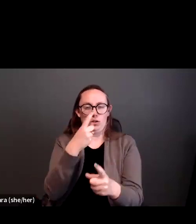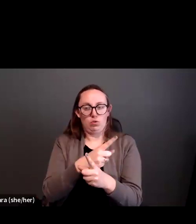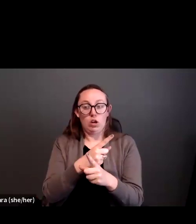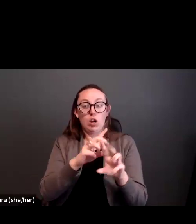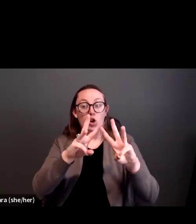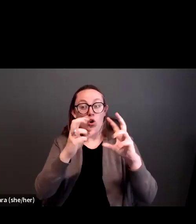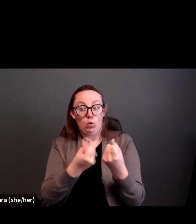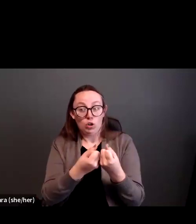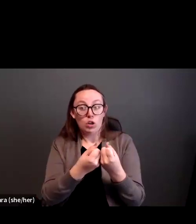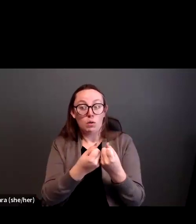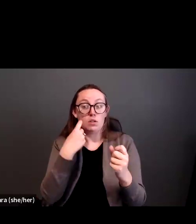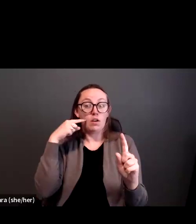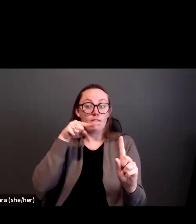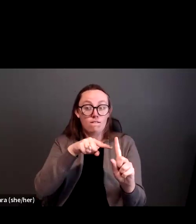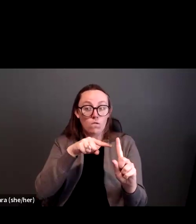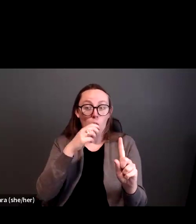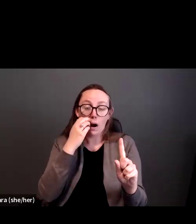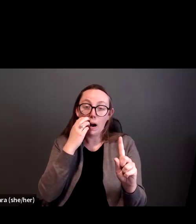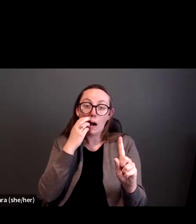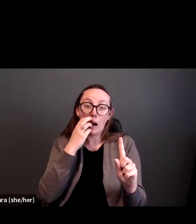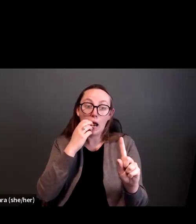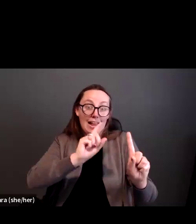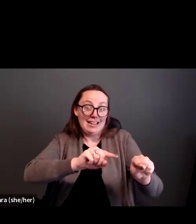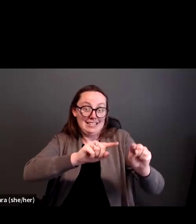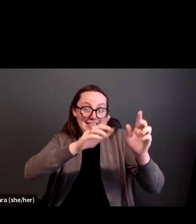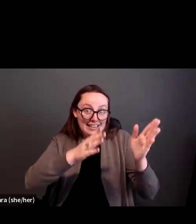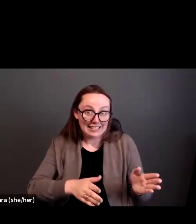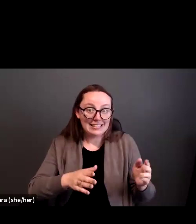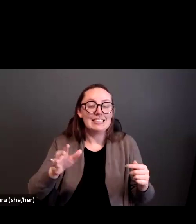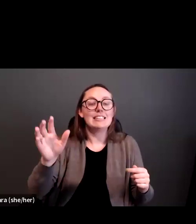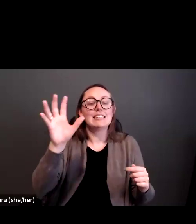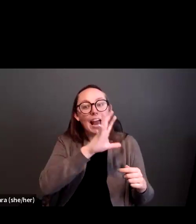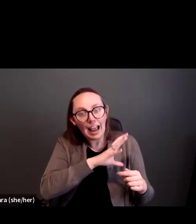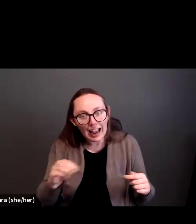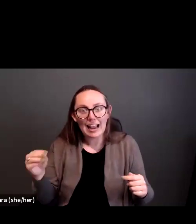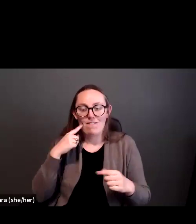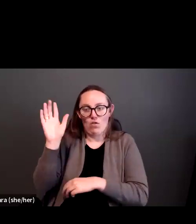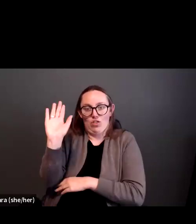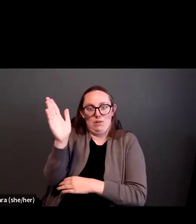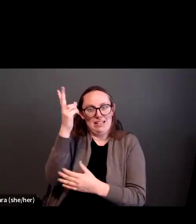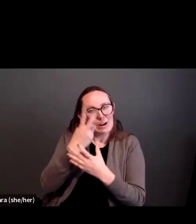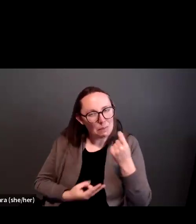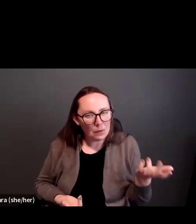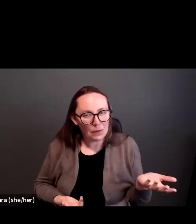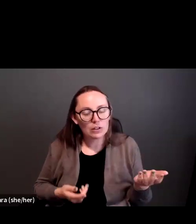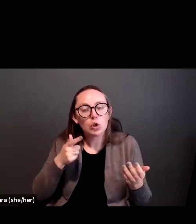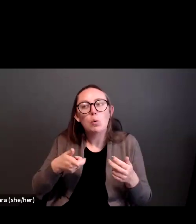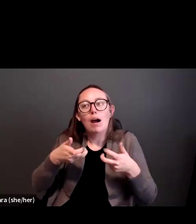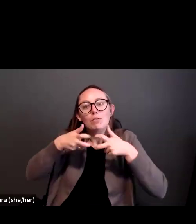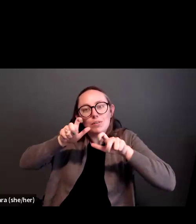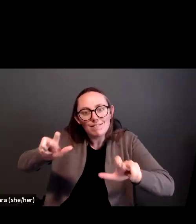get that little bit of something, and more. So investment in people, and it helps